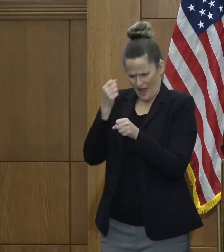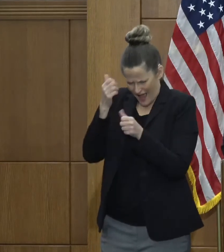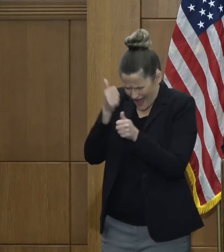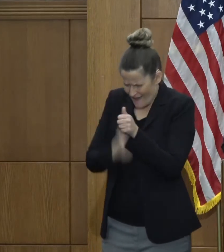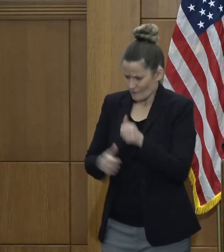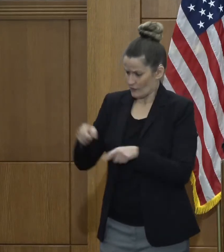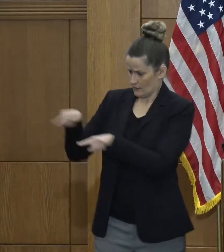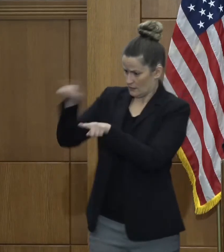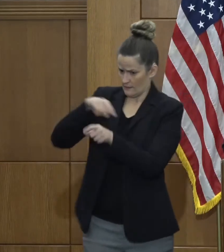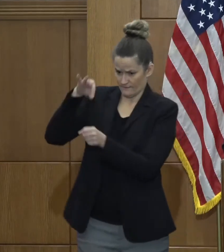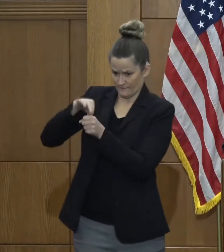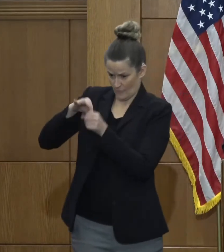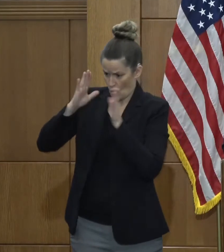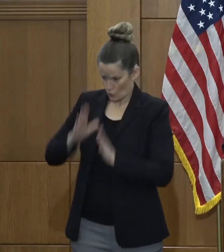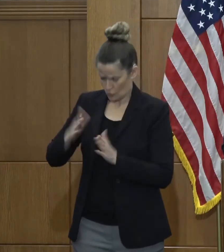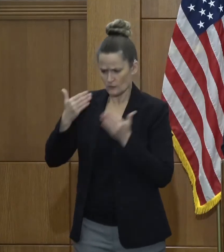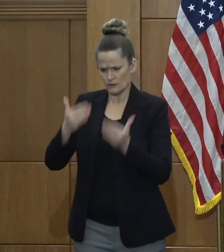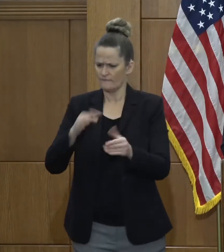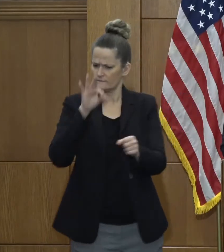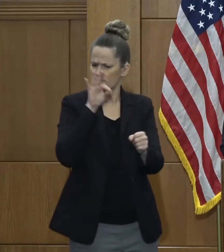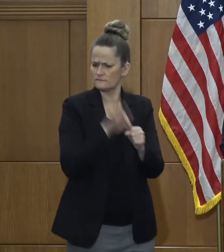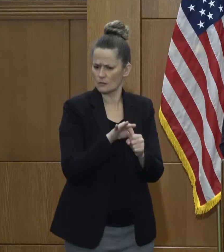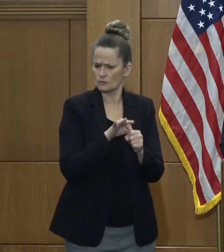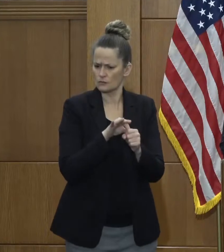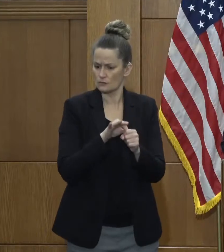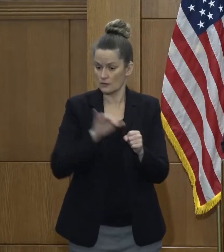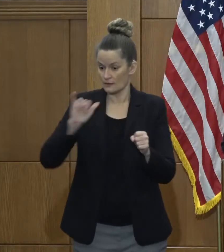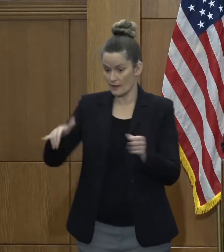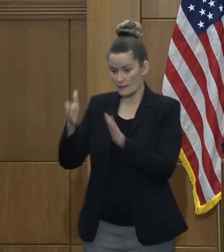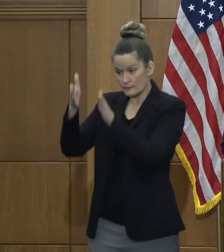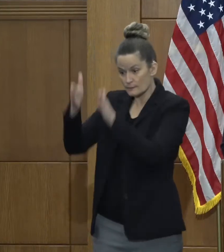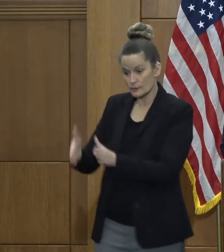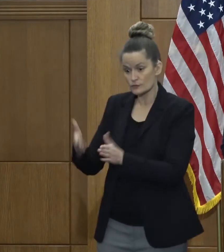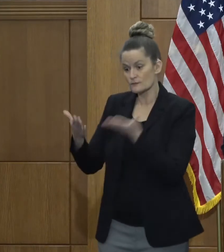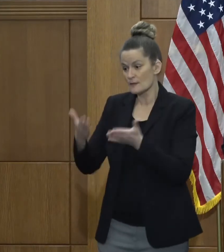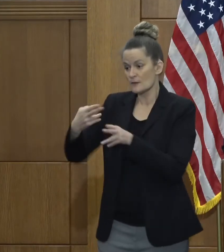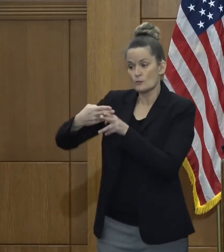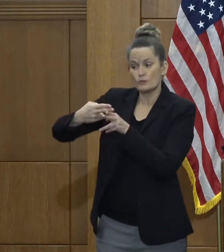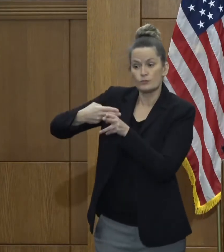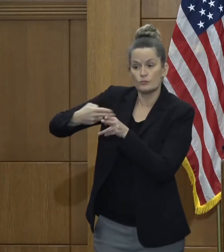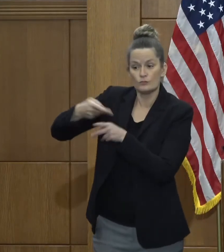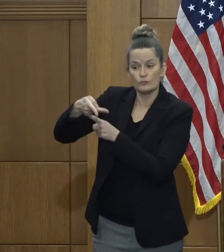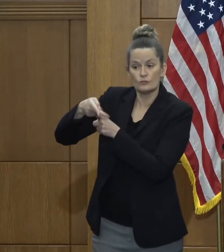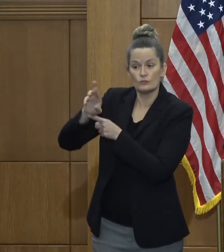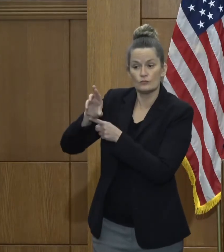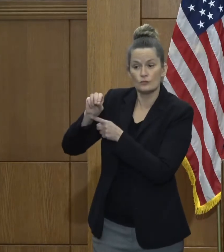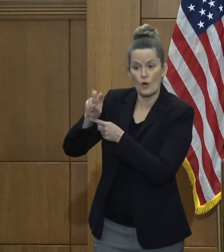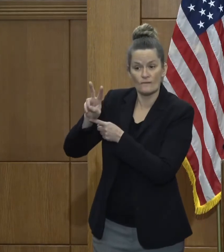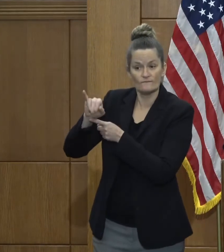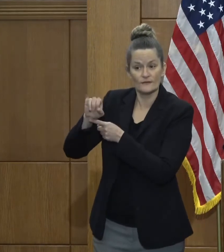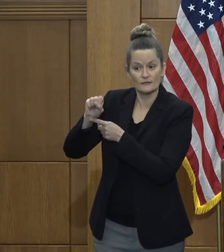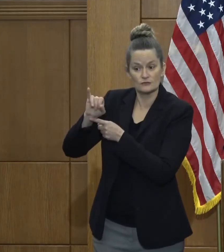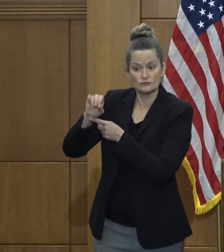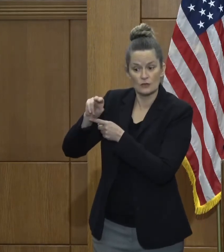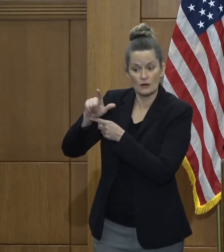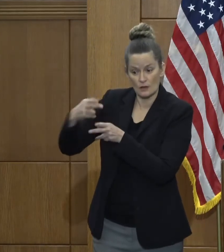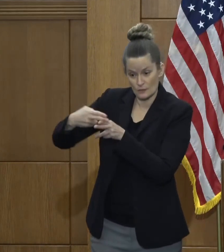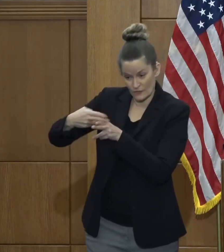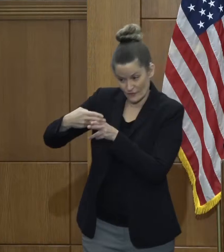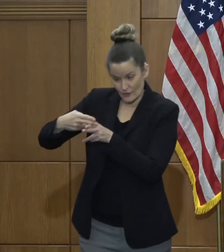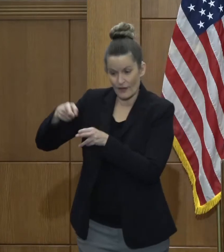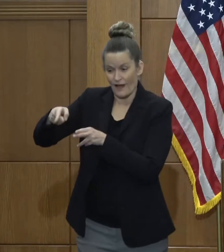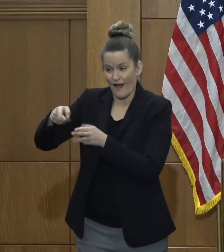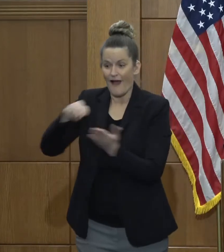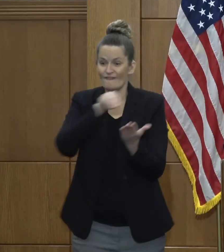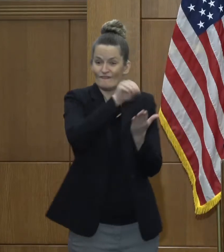individual fills out a provisional ballot, they fill out a registration form. So they would simply need to fill out the registration form